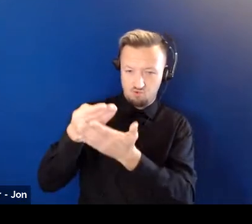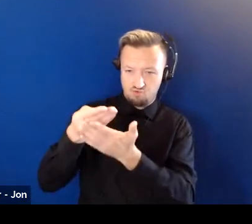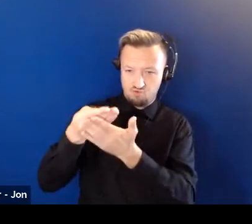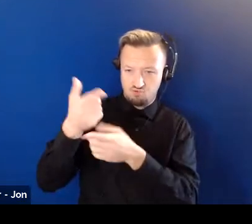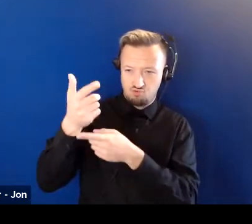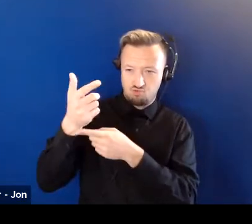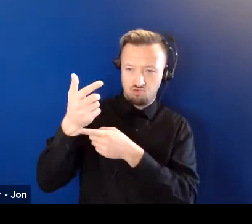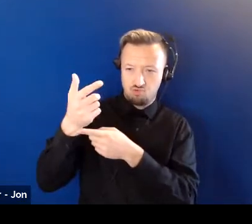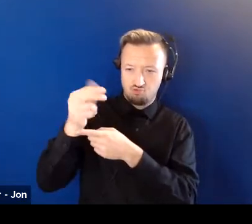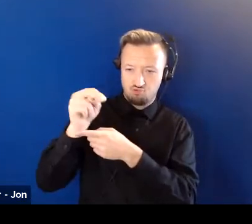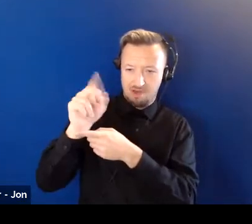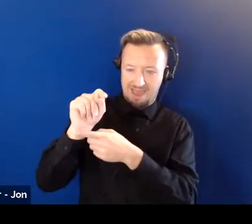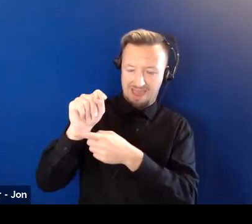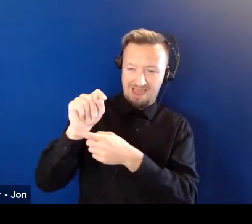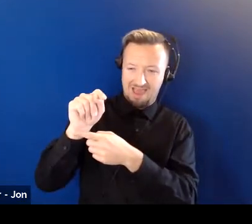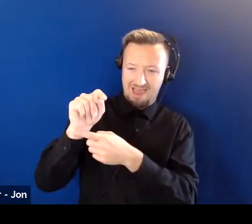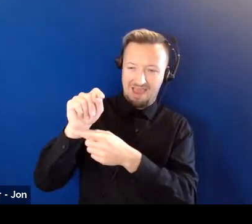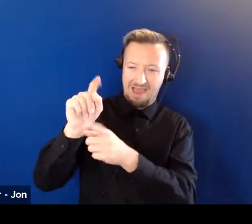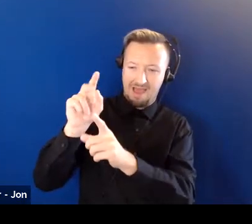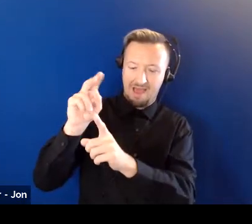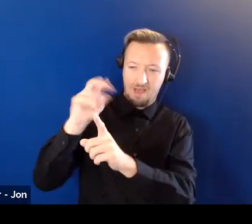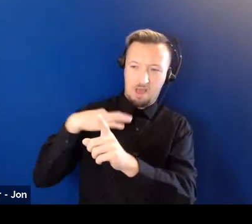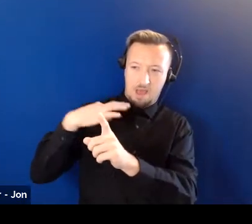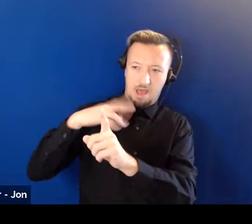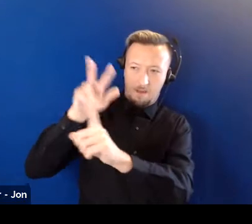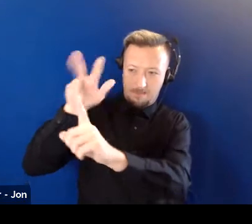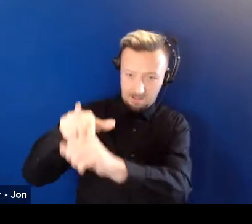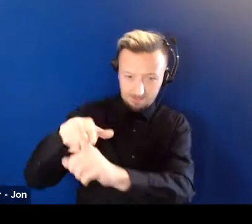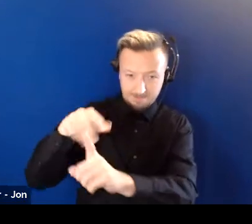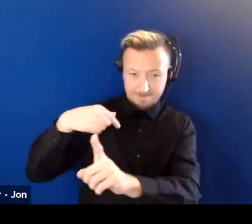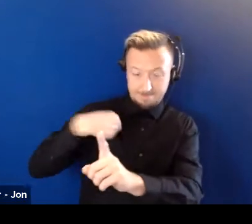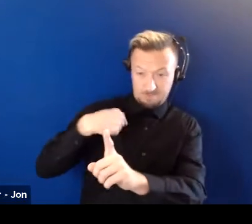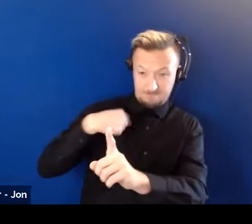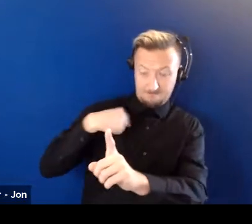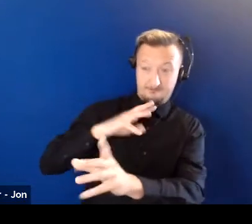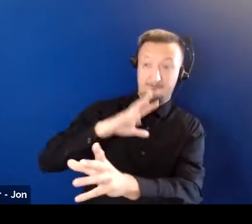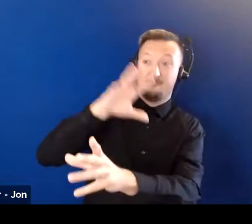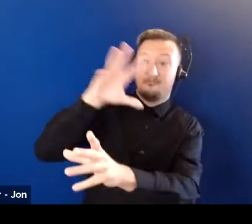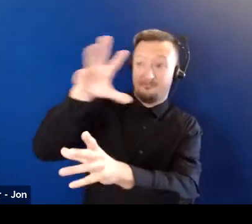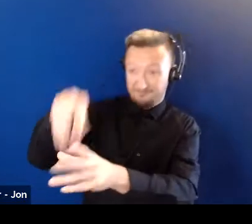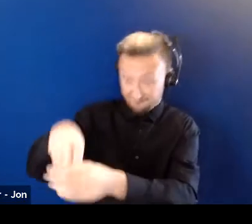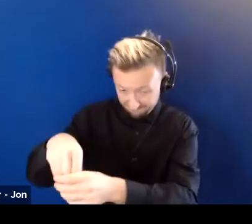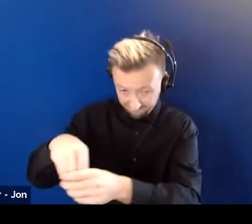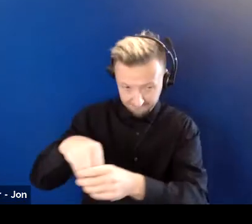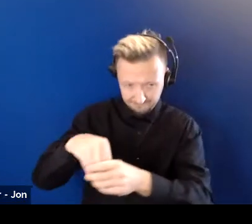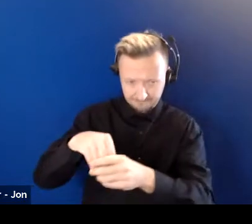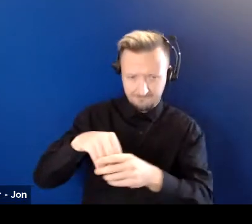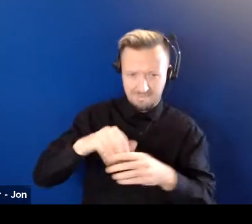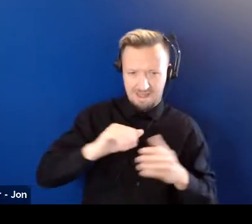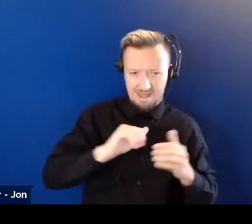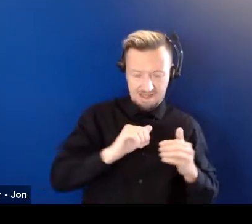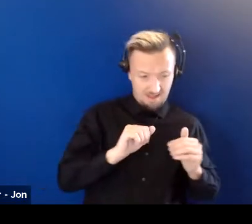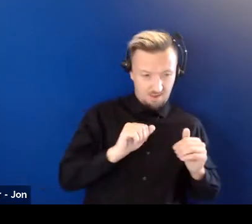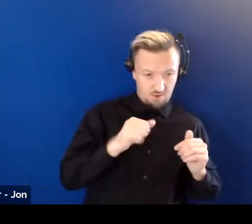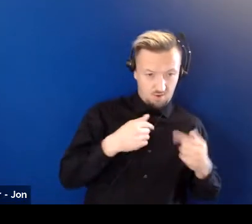came across? How does this affect your infrastructure if you're going to present? Do you have the capacity within your